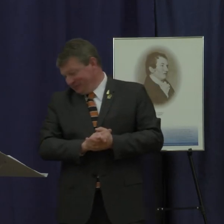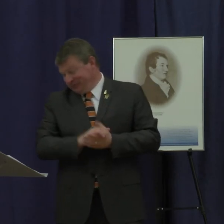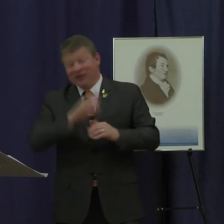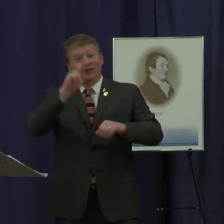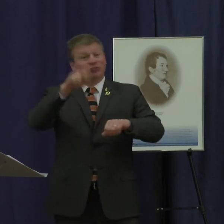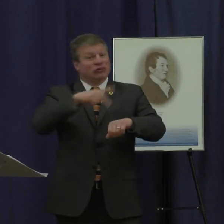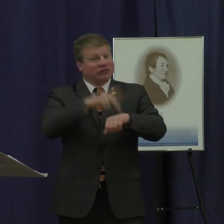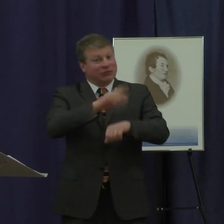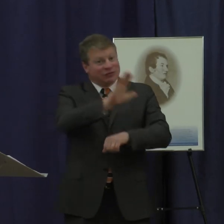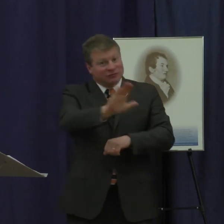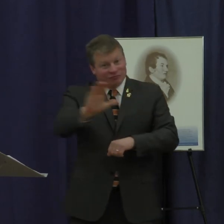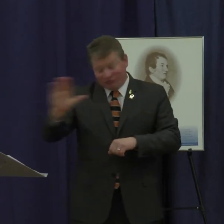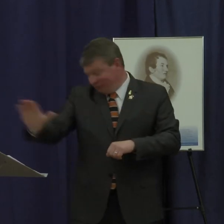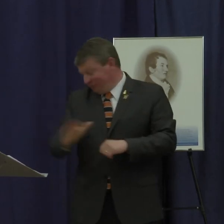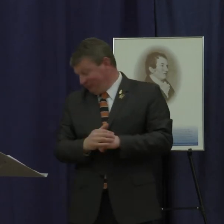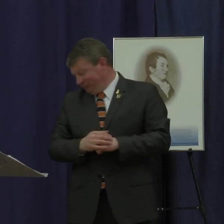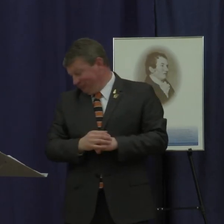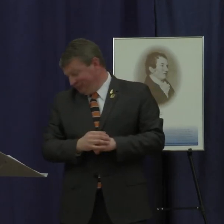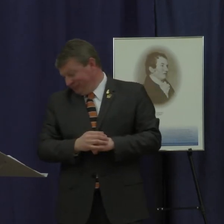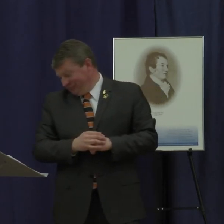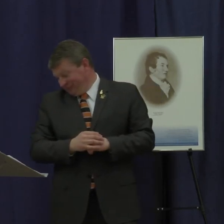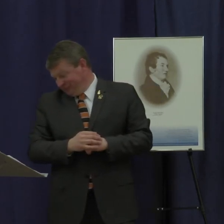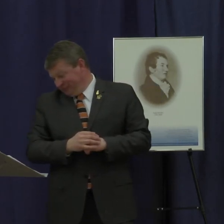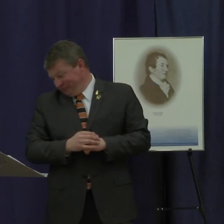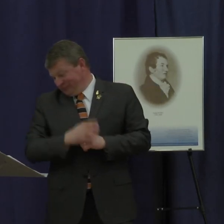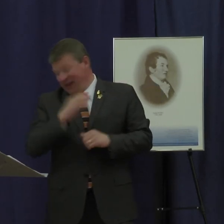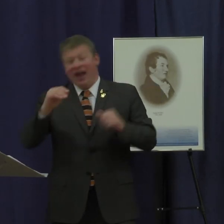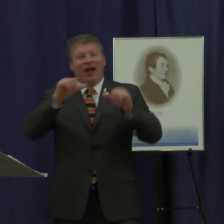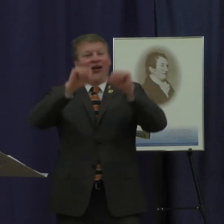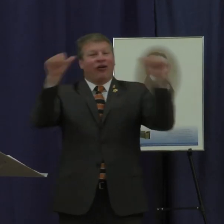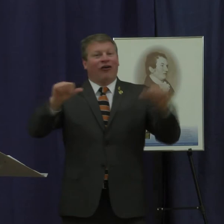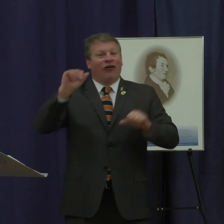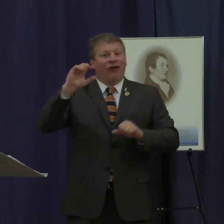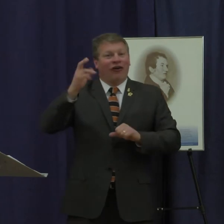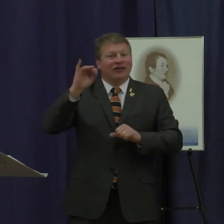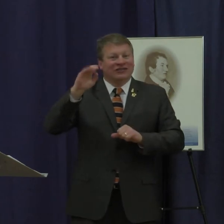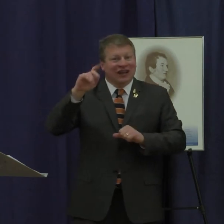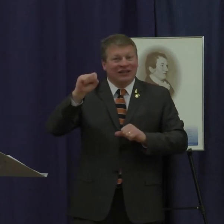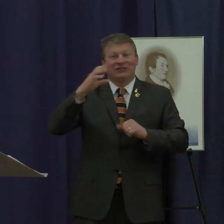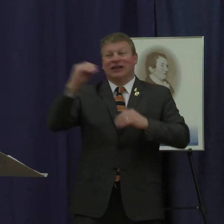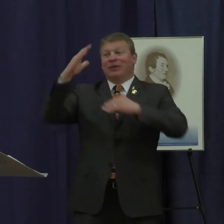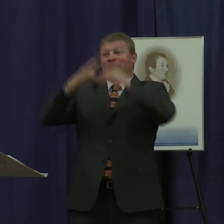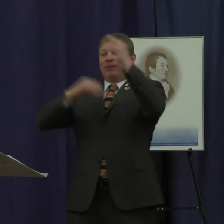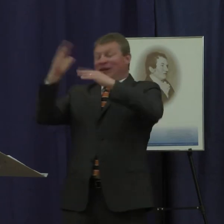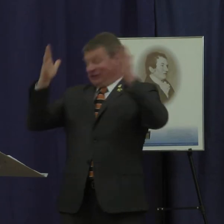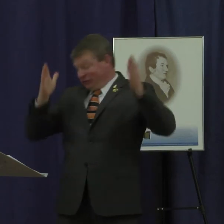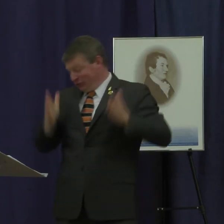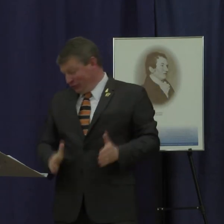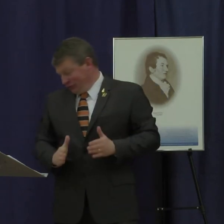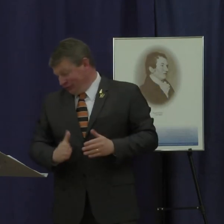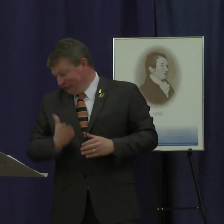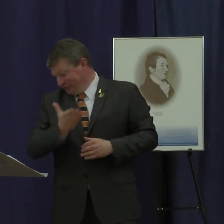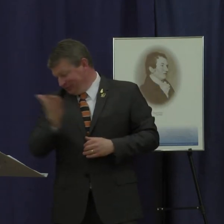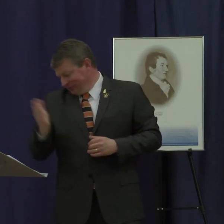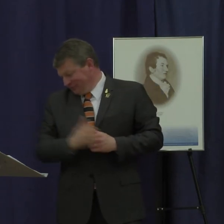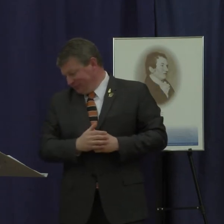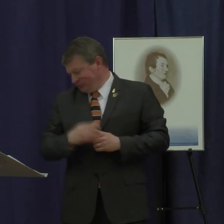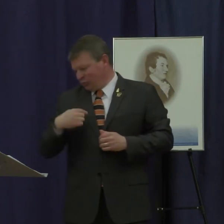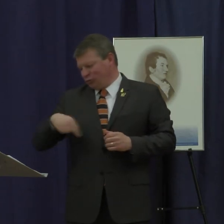The board of directors, the principal, the teachers of the school, the architects, and the